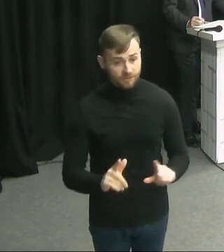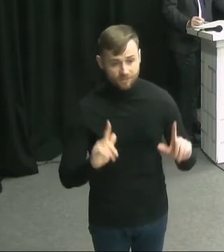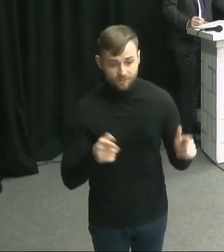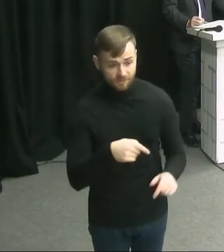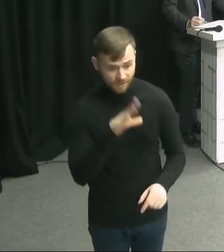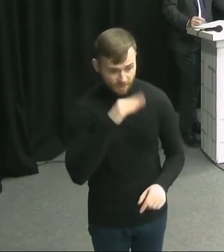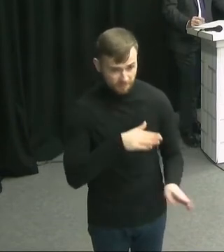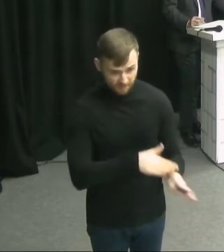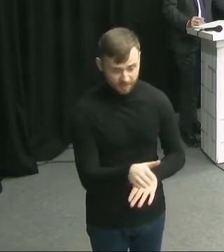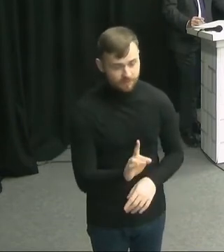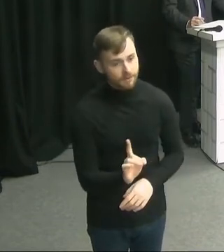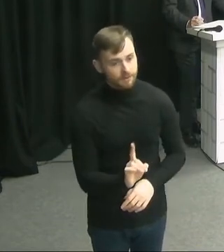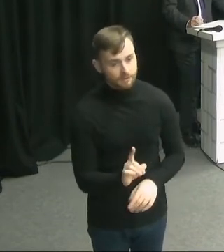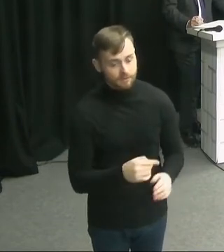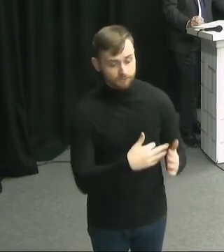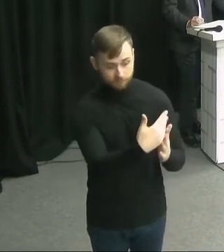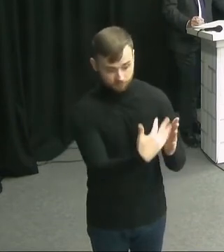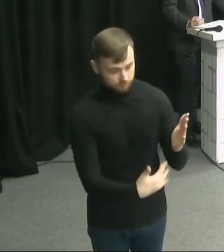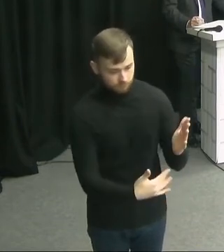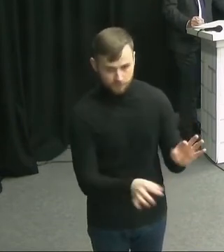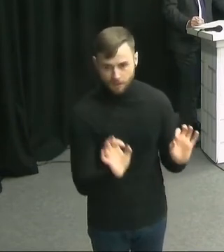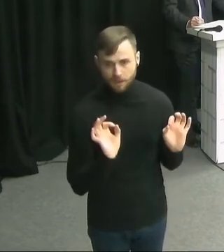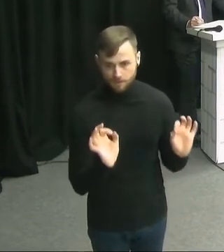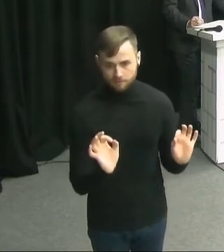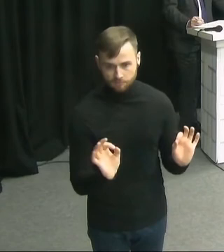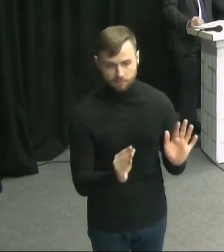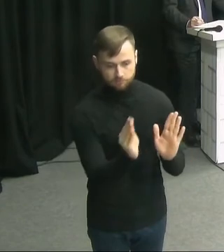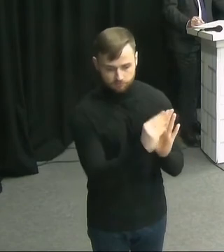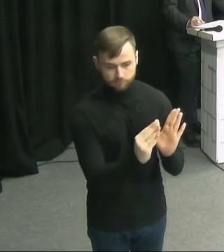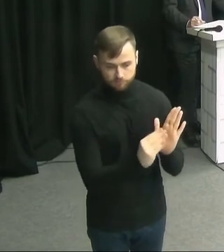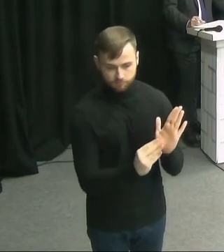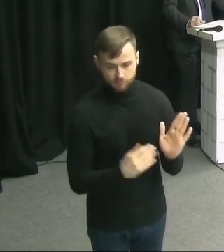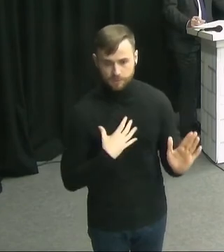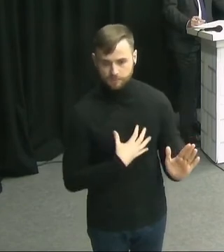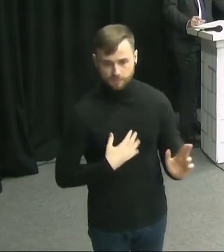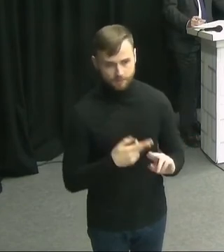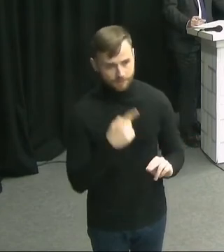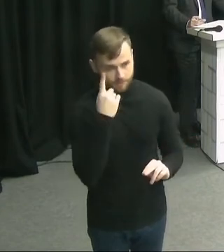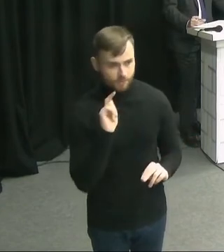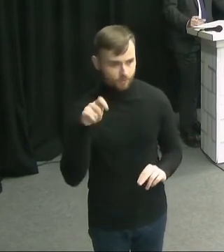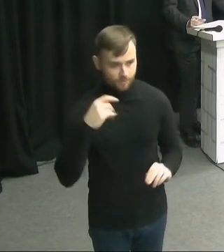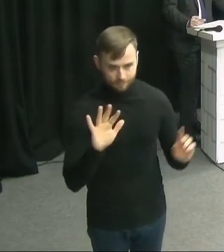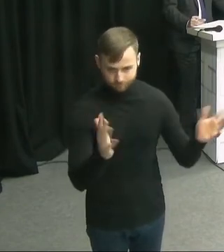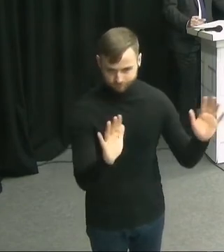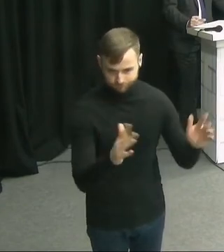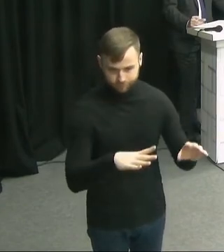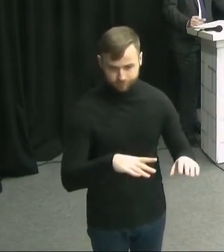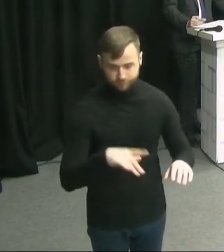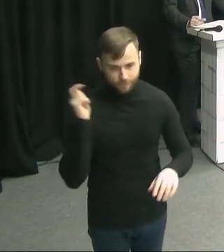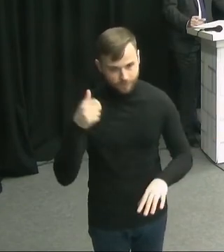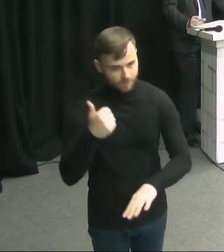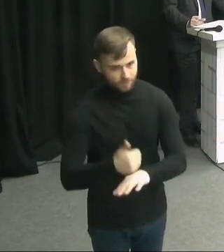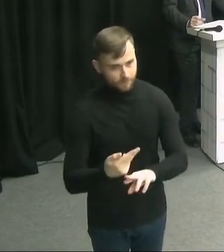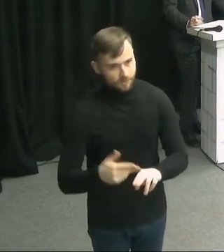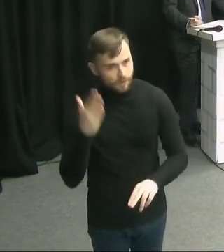the topics that Rector is responsible for, because Rector is not responsible for everything. And sometimes during the